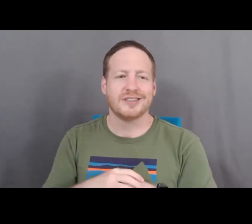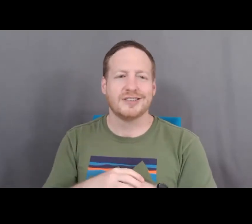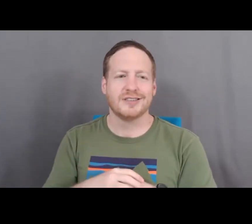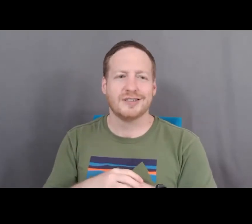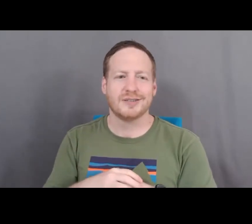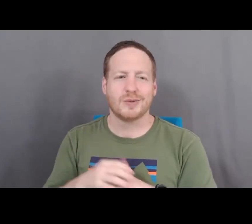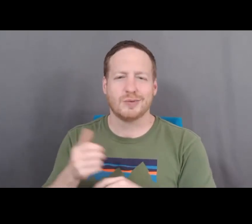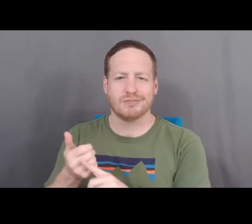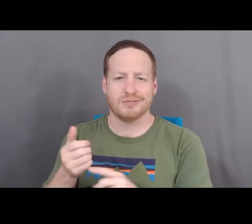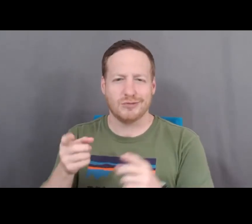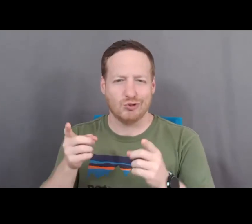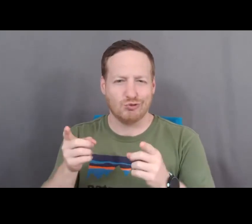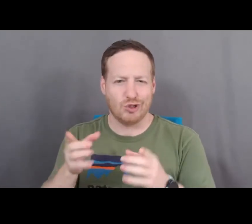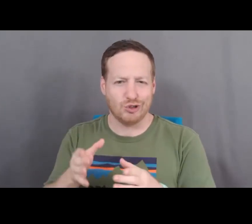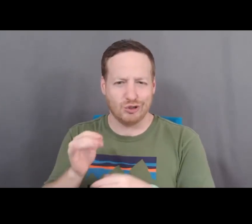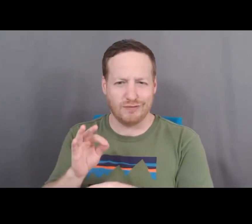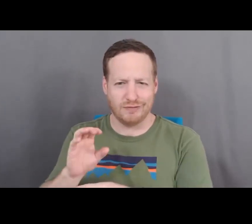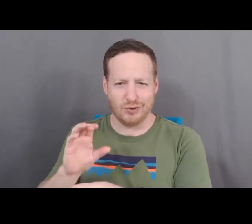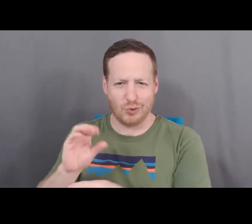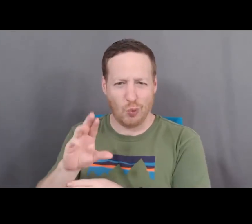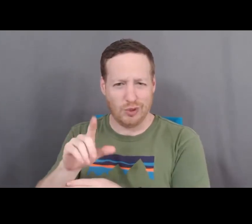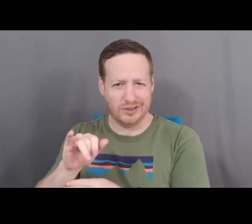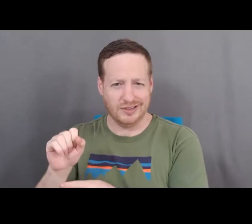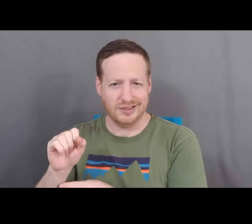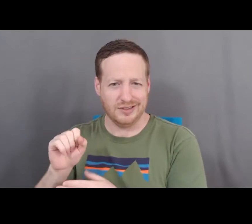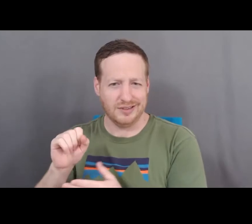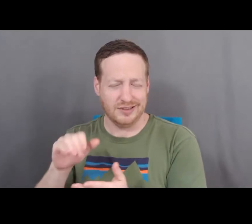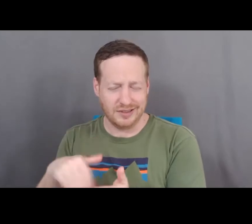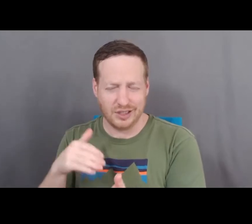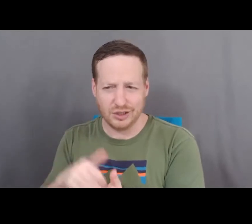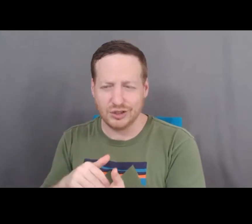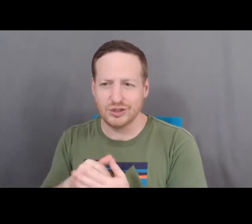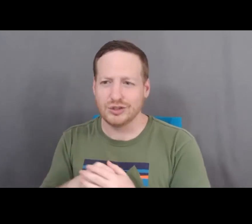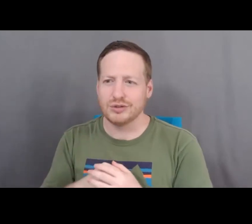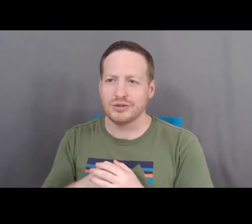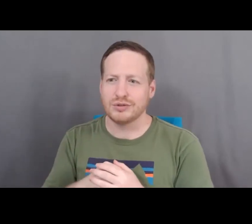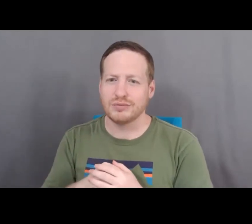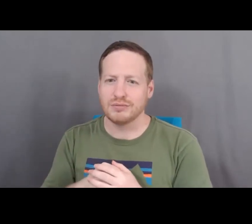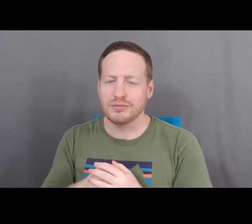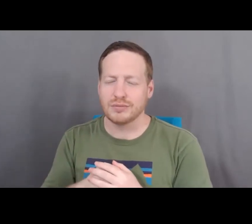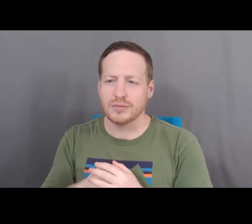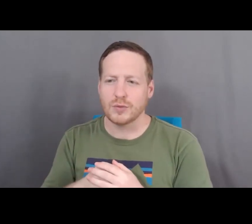for people, working on people's needs. And he had been the director of Corliss Center in Warren.